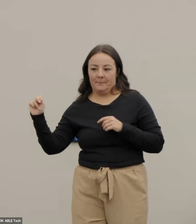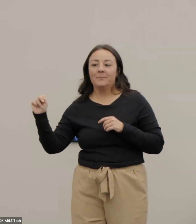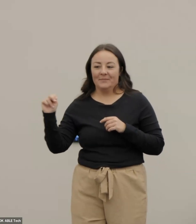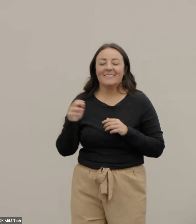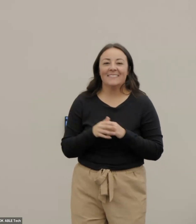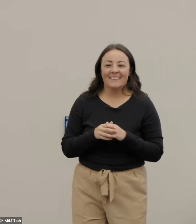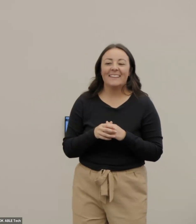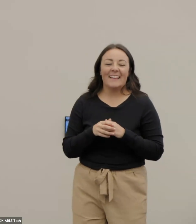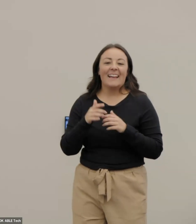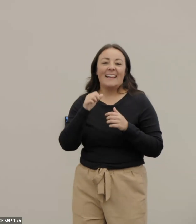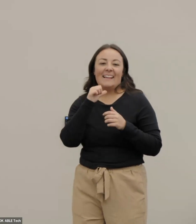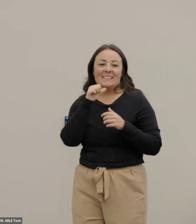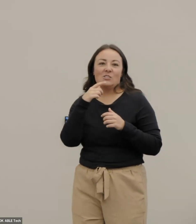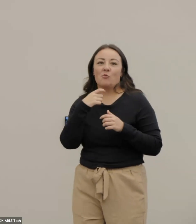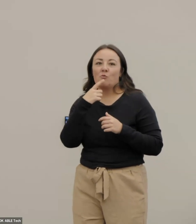Reading Railroad.